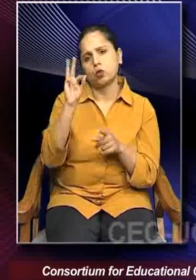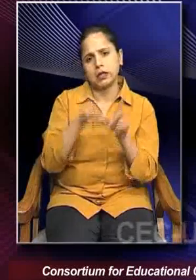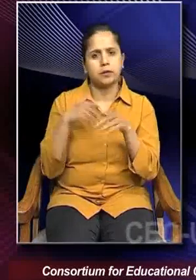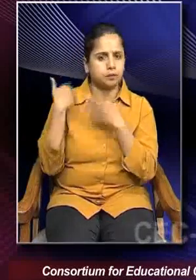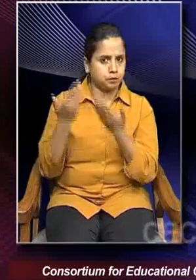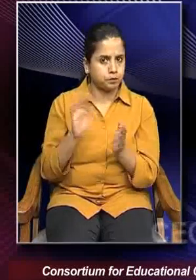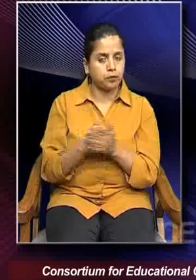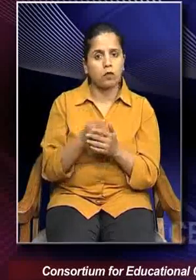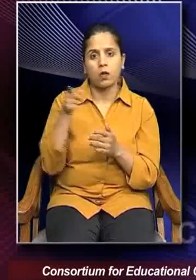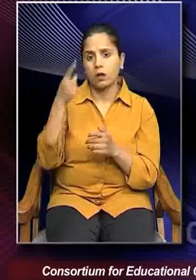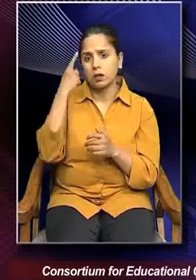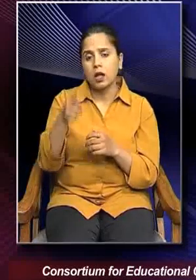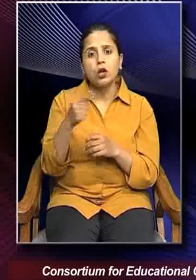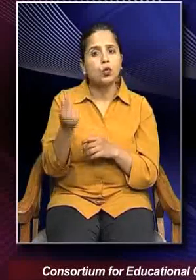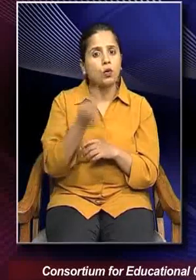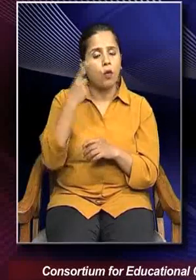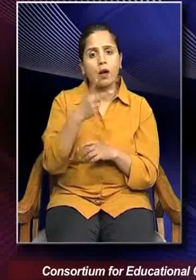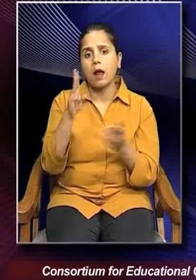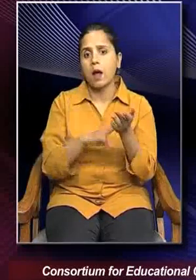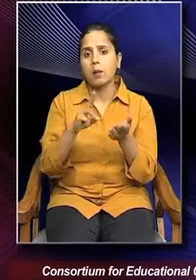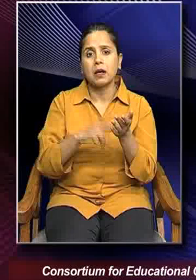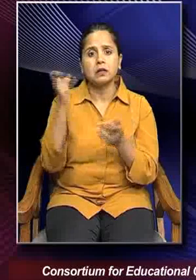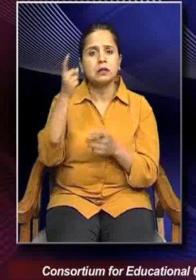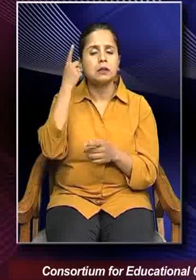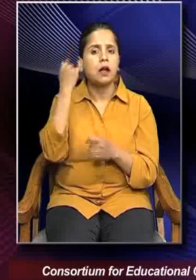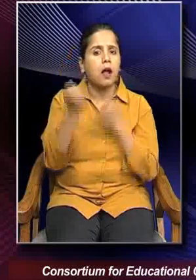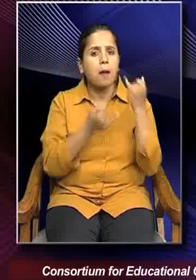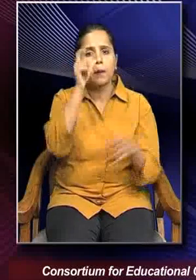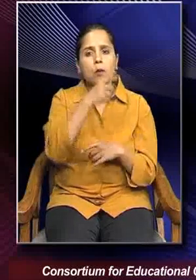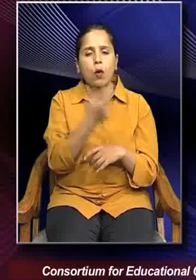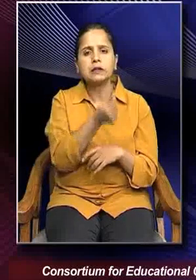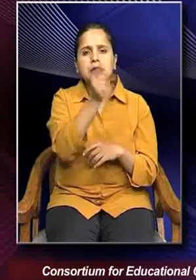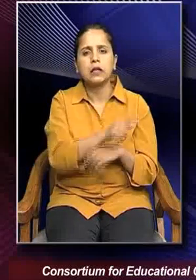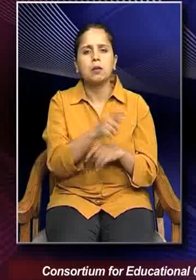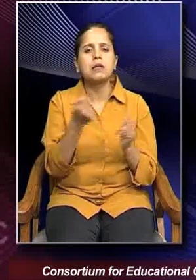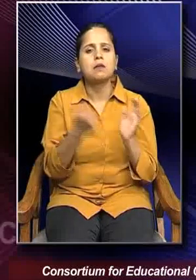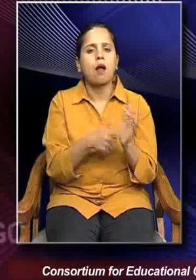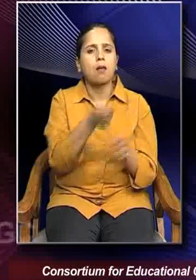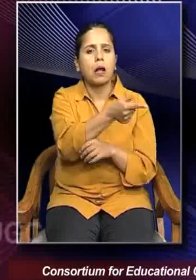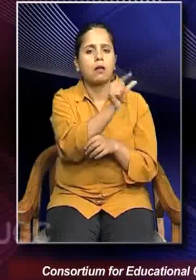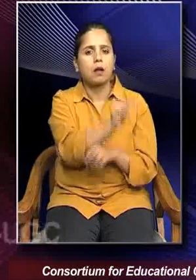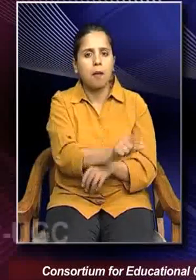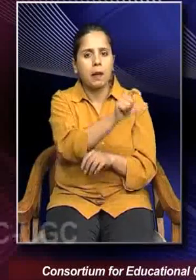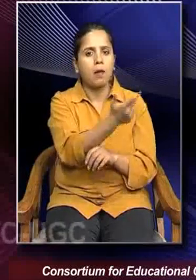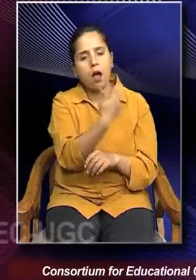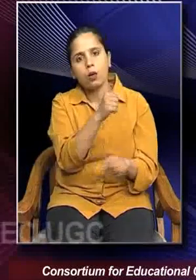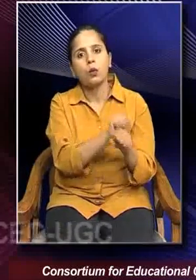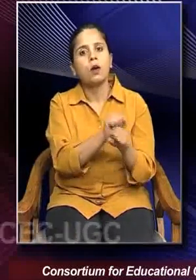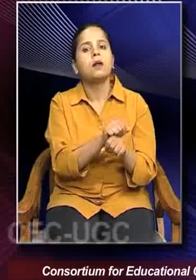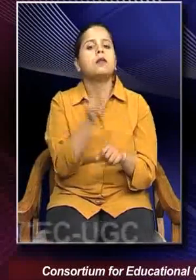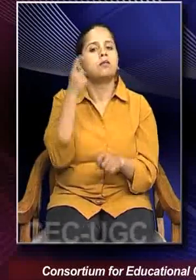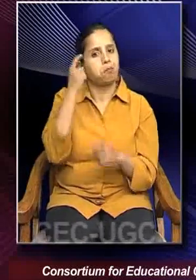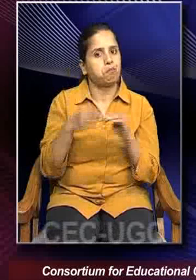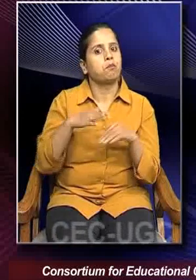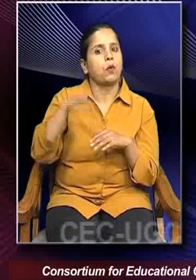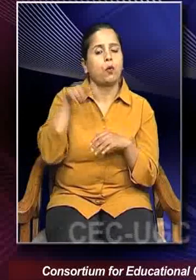And the exploitation from multinational companies is looking for cheap labor is however is a bigger concern, because in most